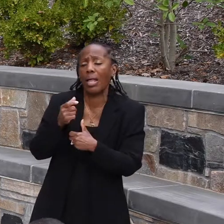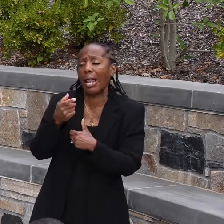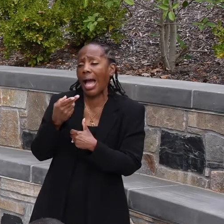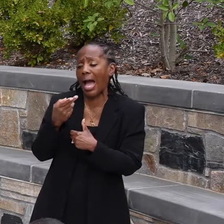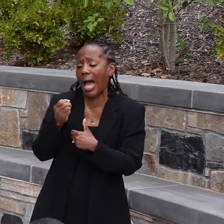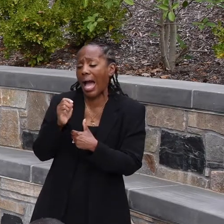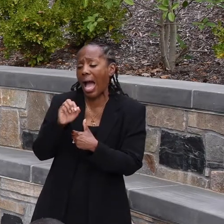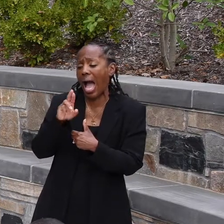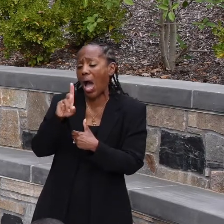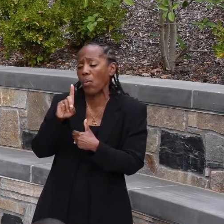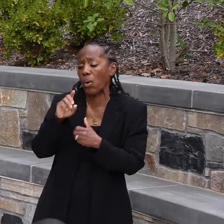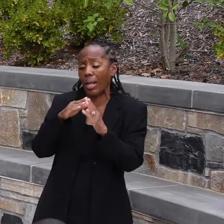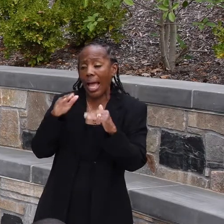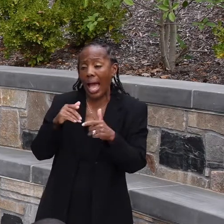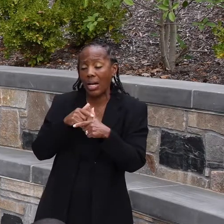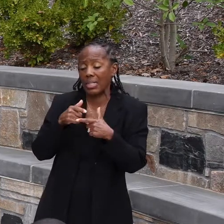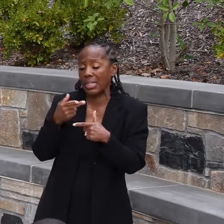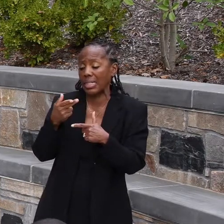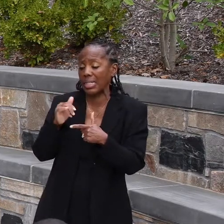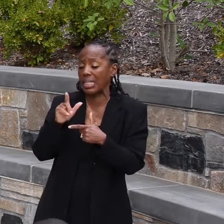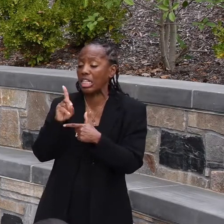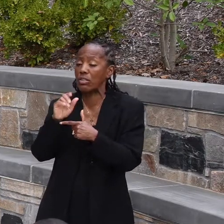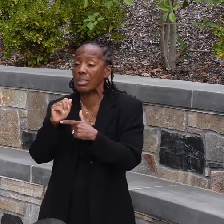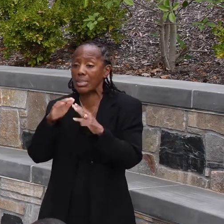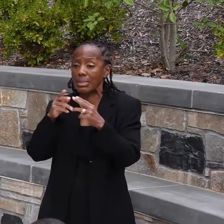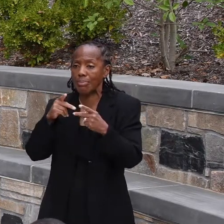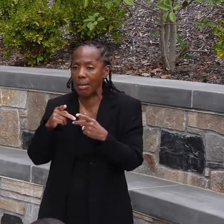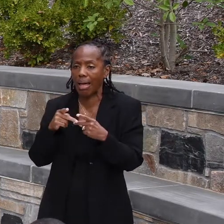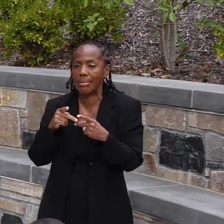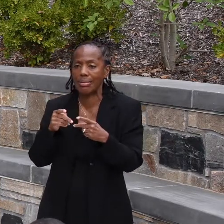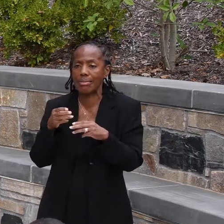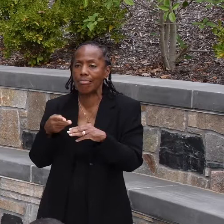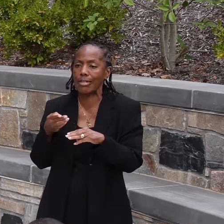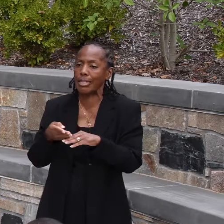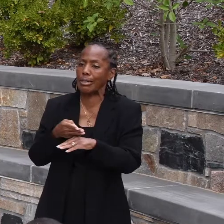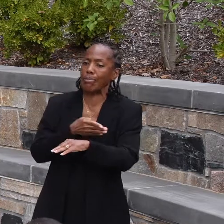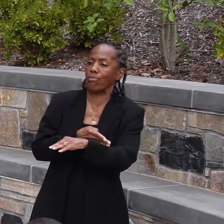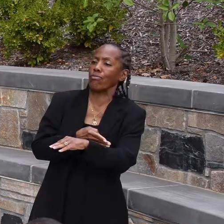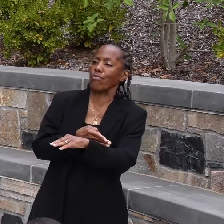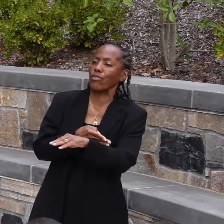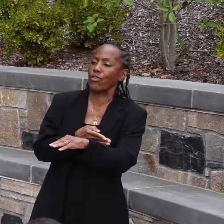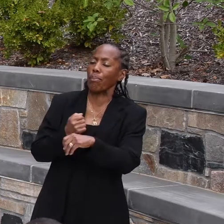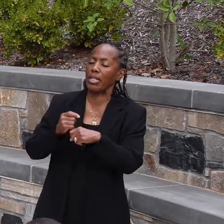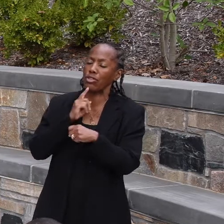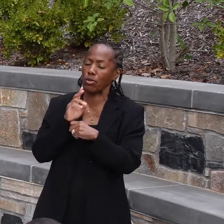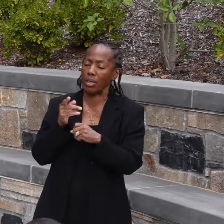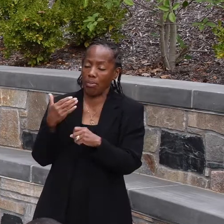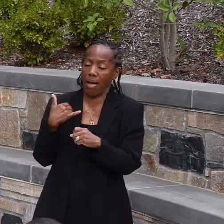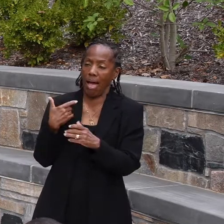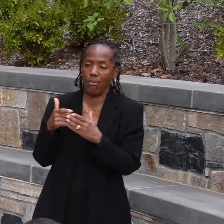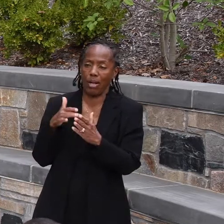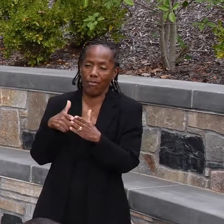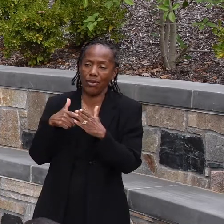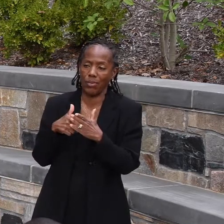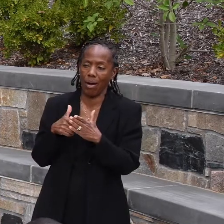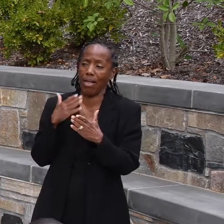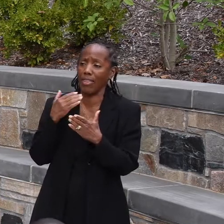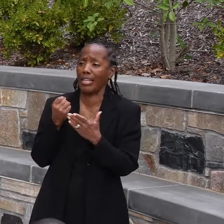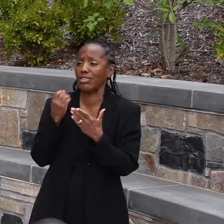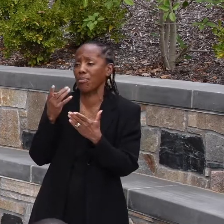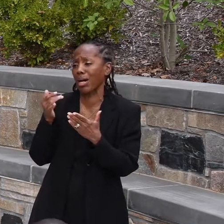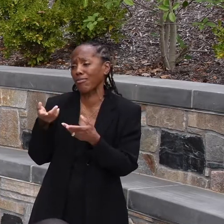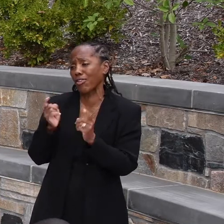Place to create greater efficiencies and enhance the quality of care to make sure people have what they need. Thank you so much for giving